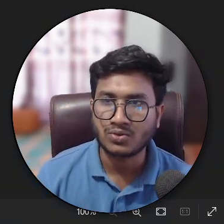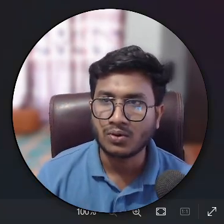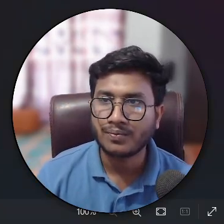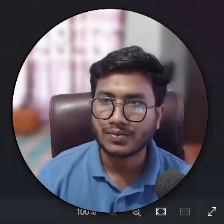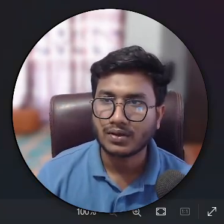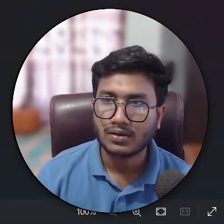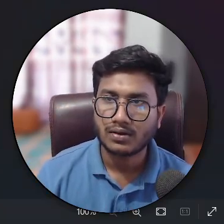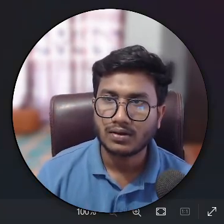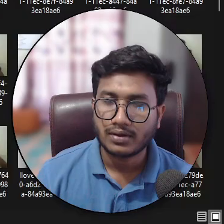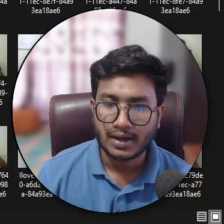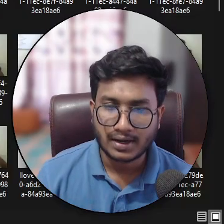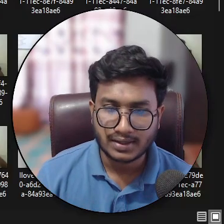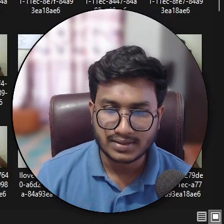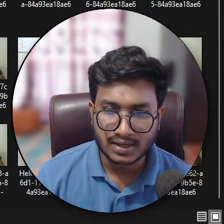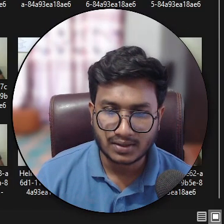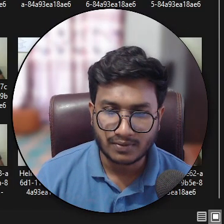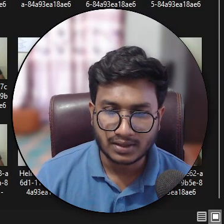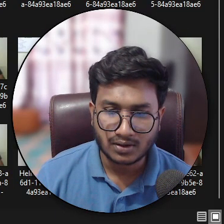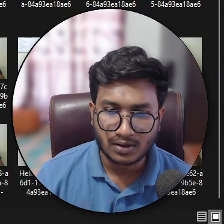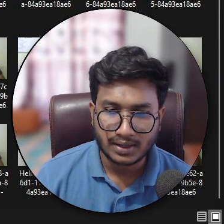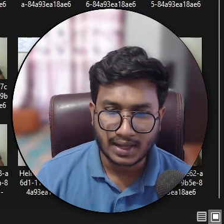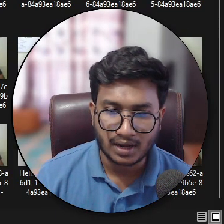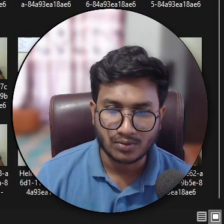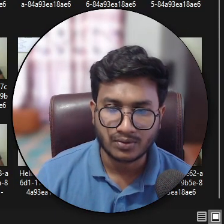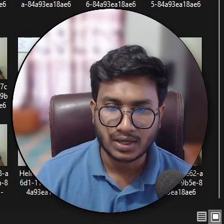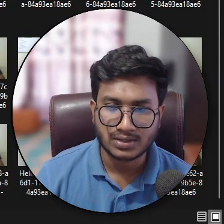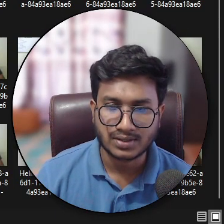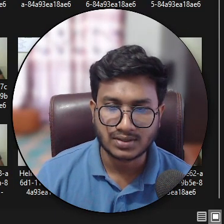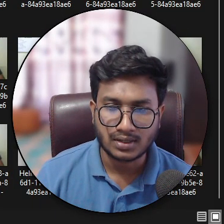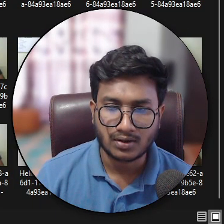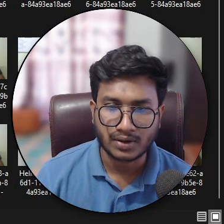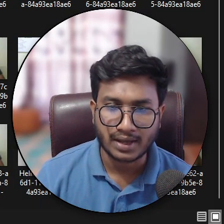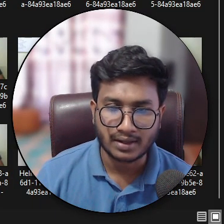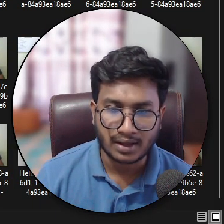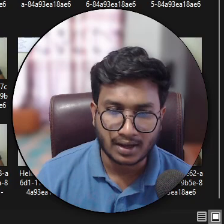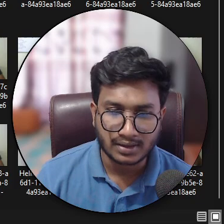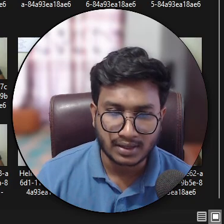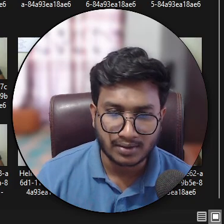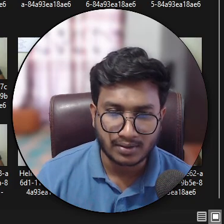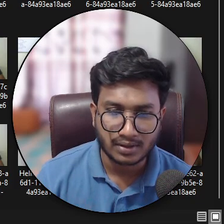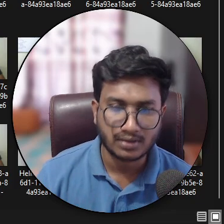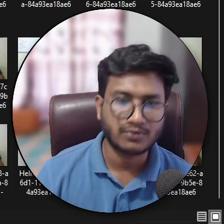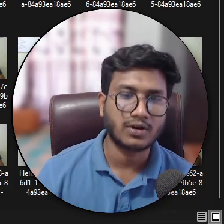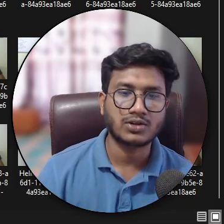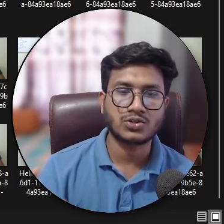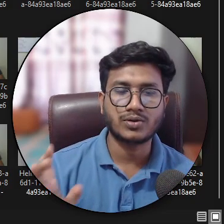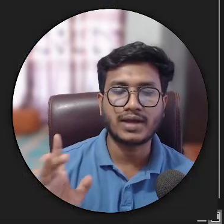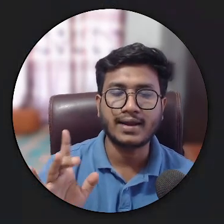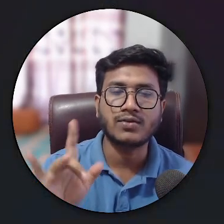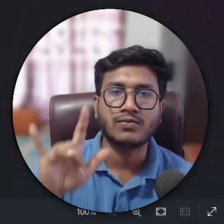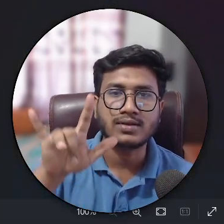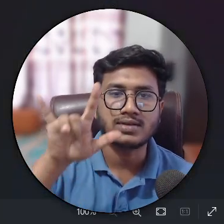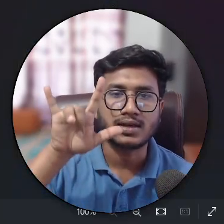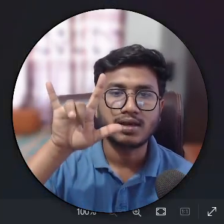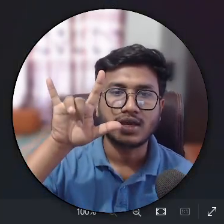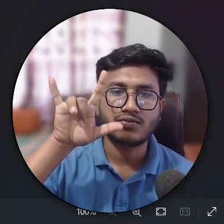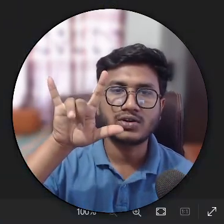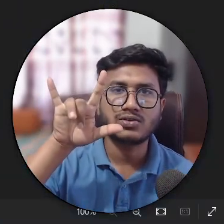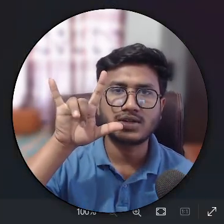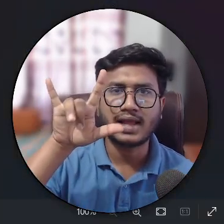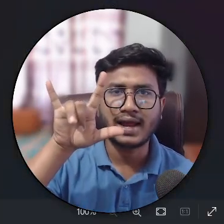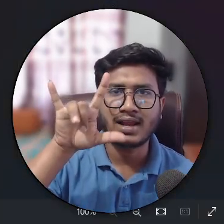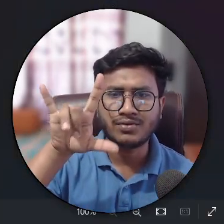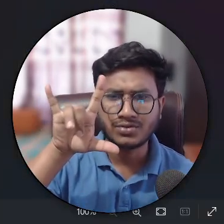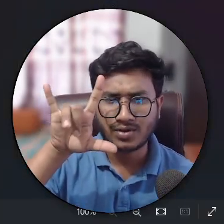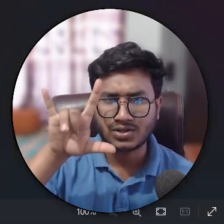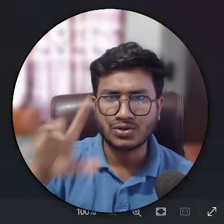that, that means no. And there is another one called hello. Okay, as you can see. Okay, I think I forget to show you the I love you one. See, if you